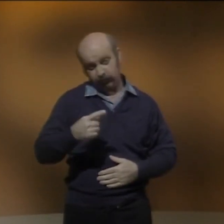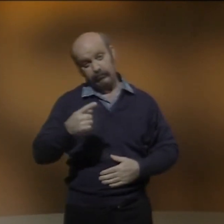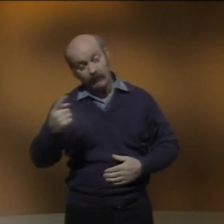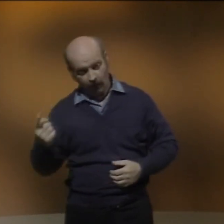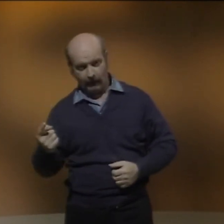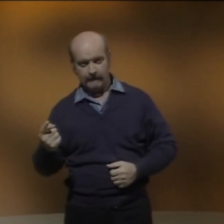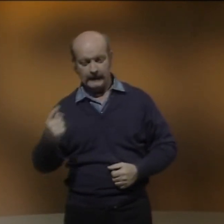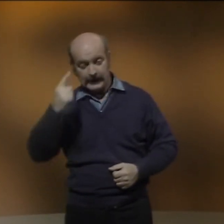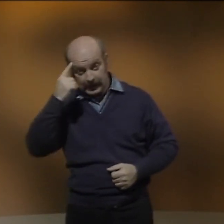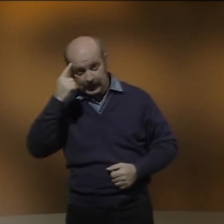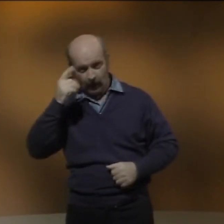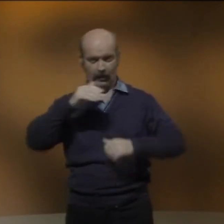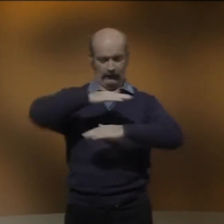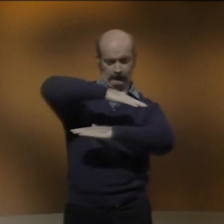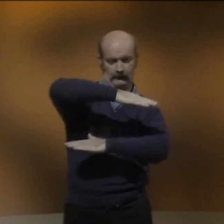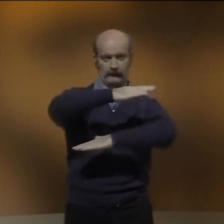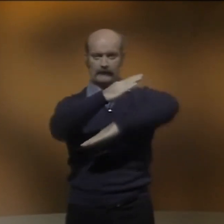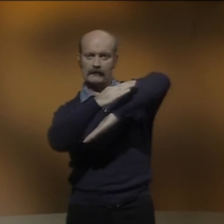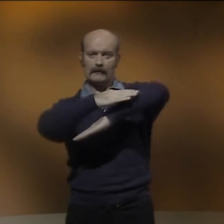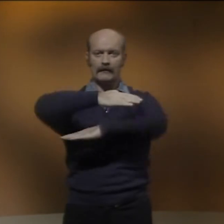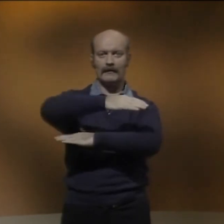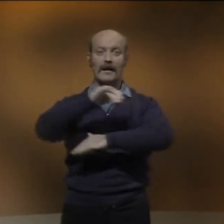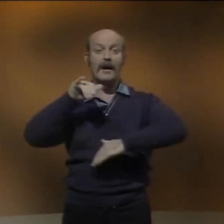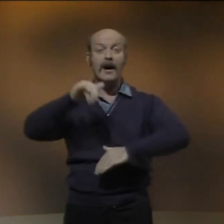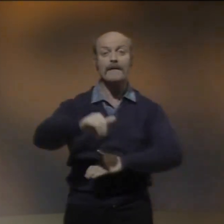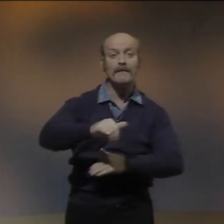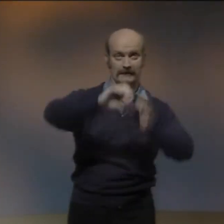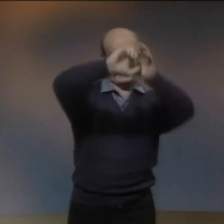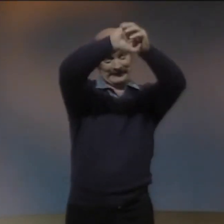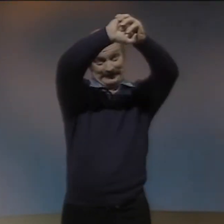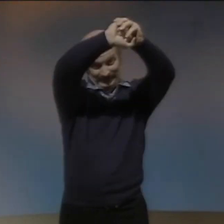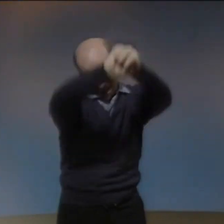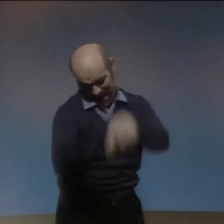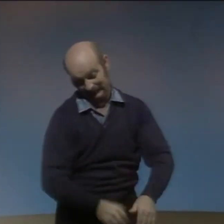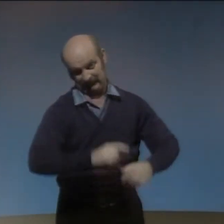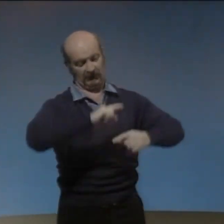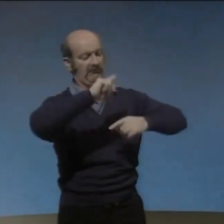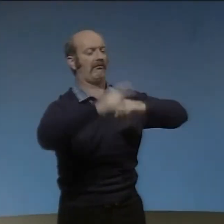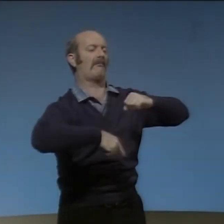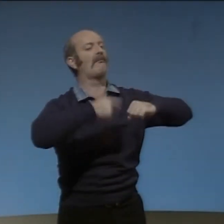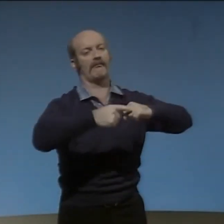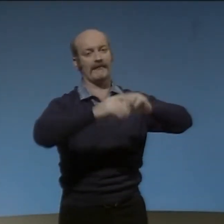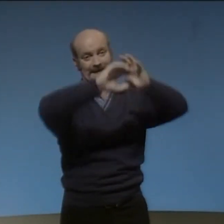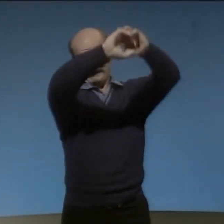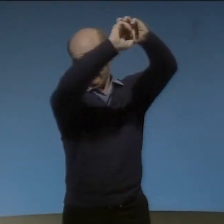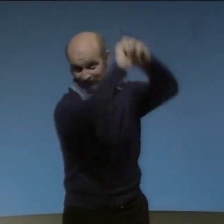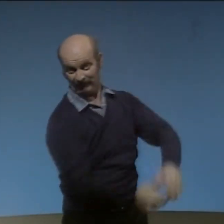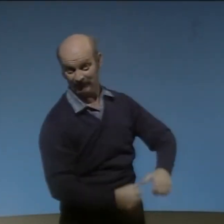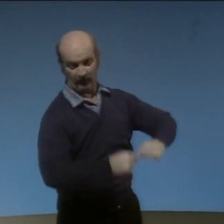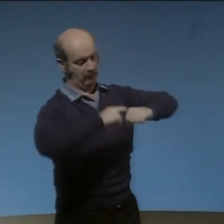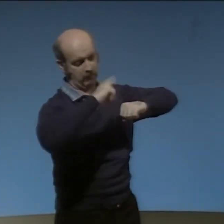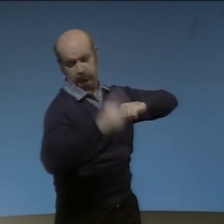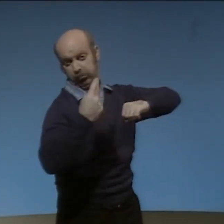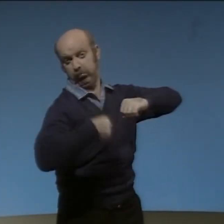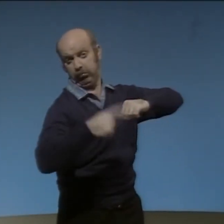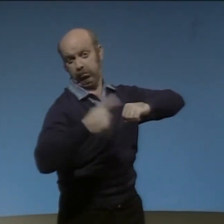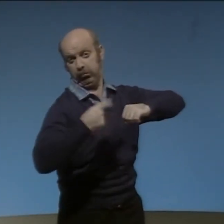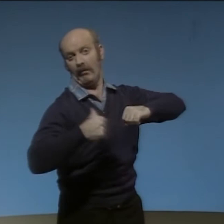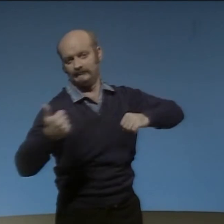A long time after that, someone thought of an aeroplane with two wings. A biplane with a propeller. You had to spin by